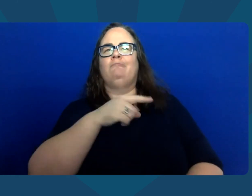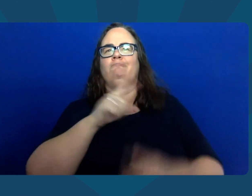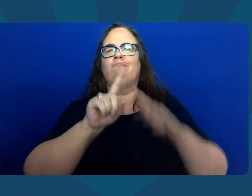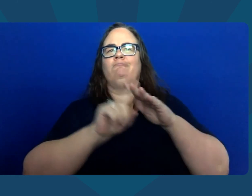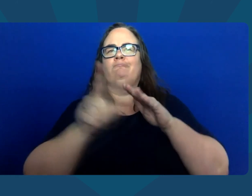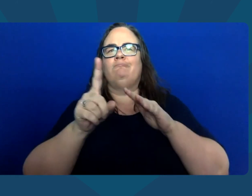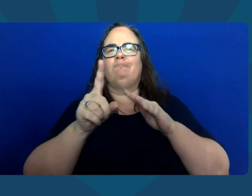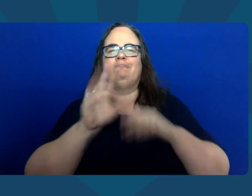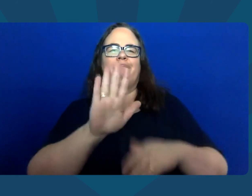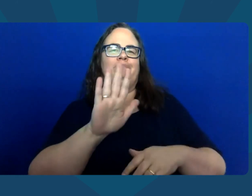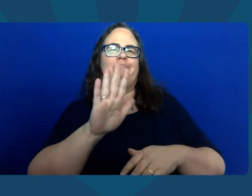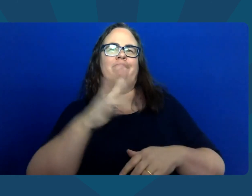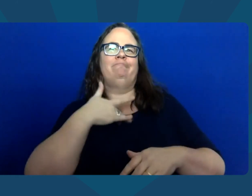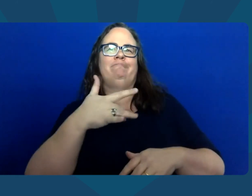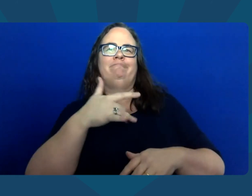Typical